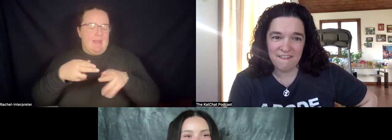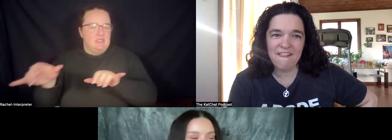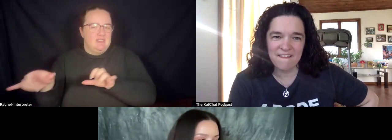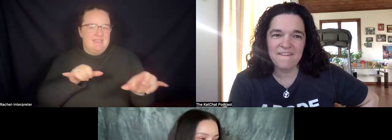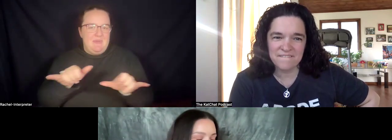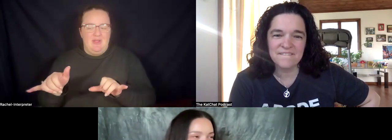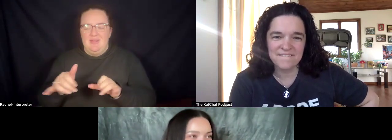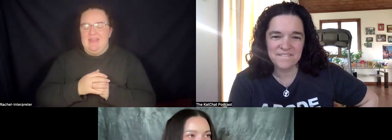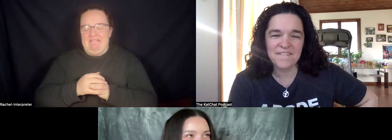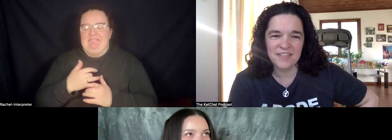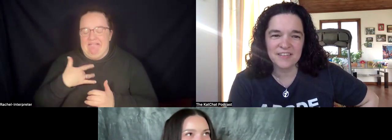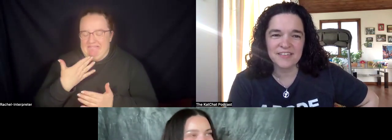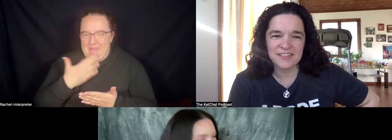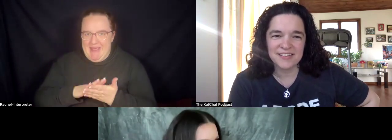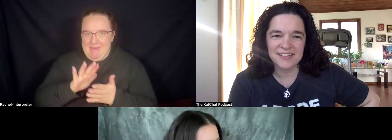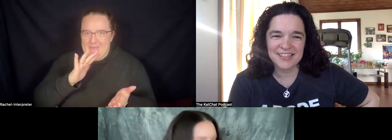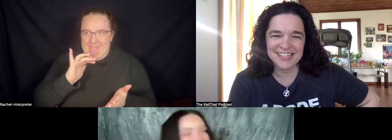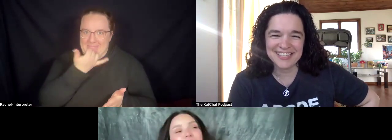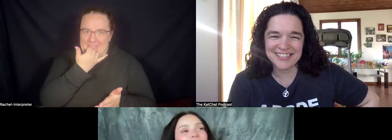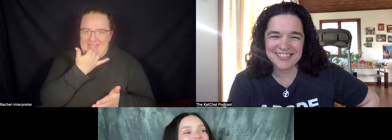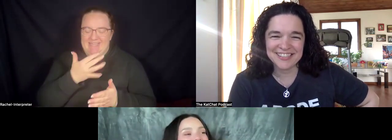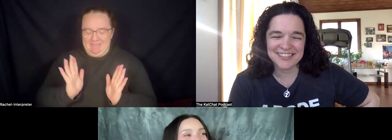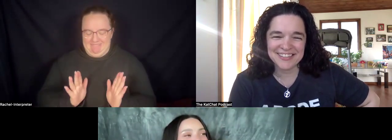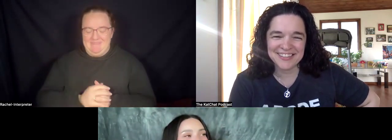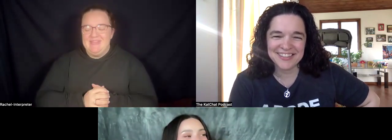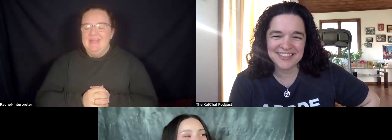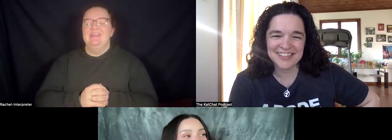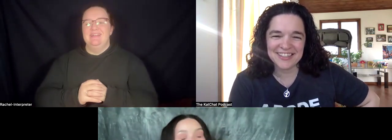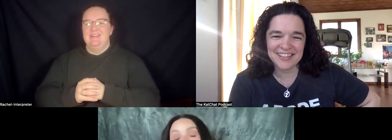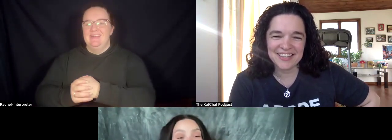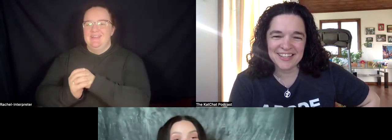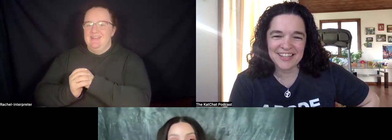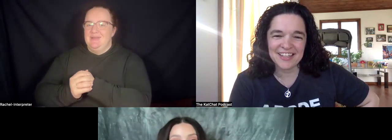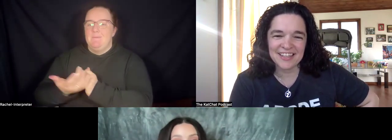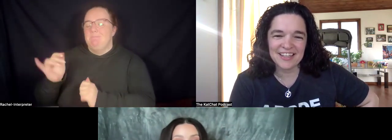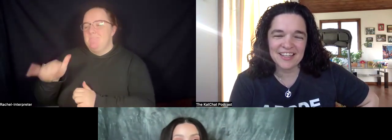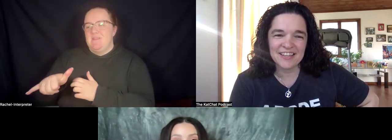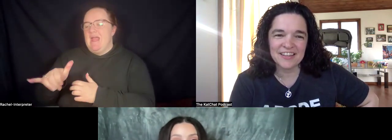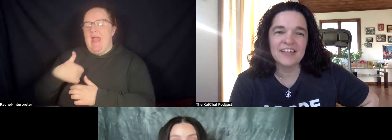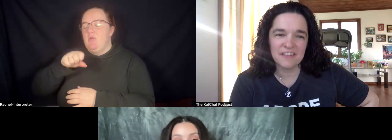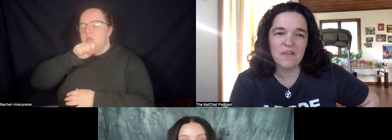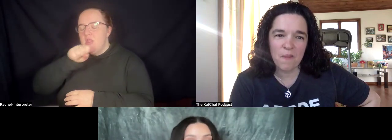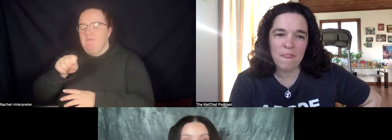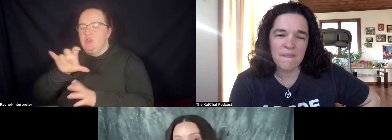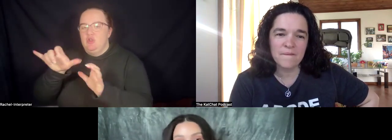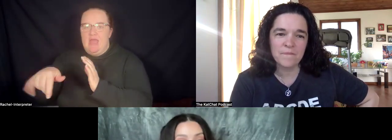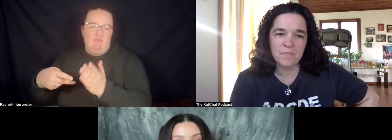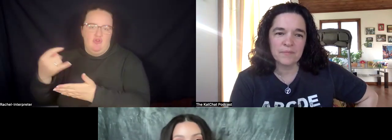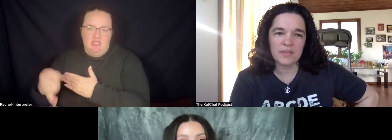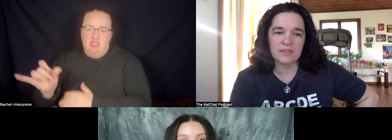feel so terrible about messing that up right now. But that would be an amazing